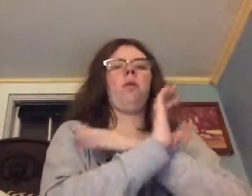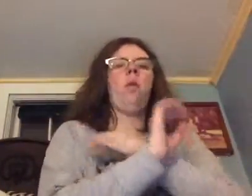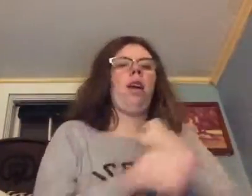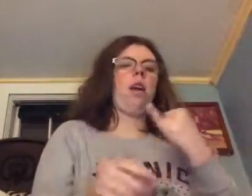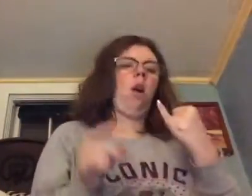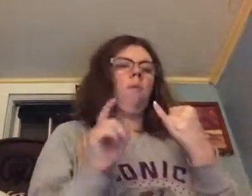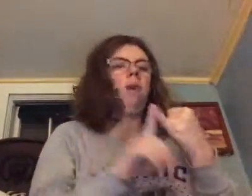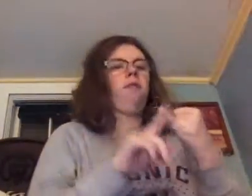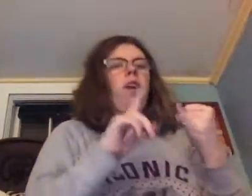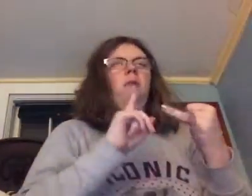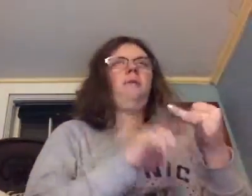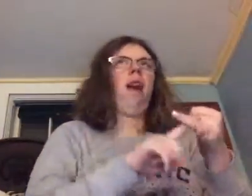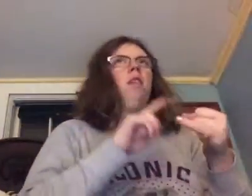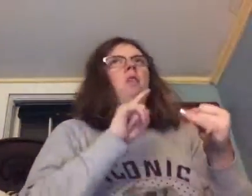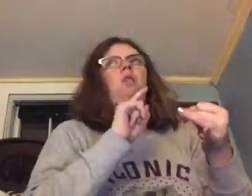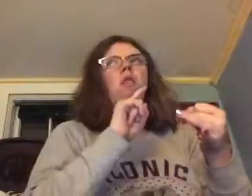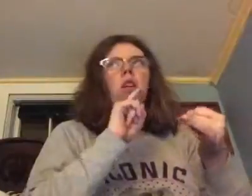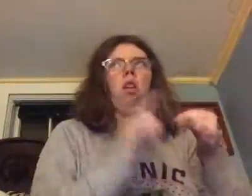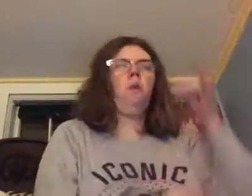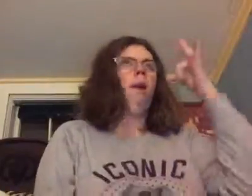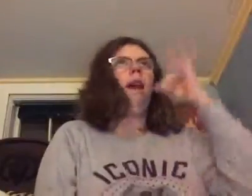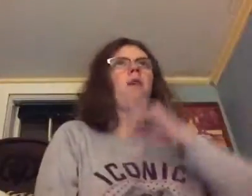no like, oh, best friend or whatever.